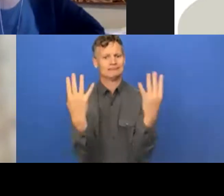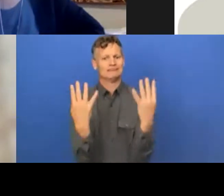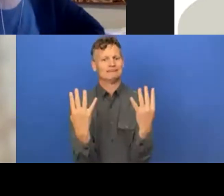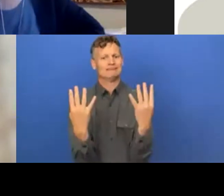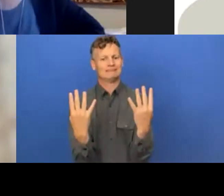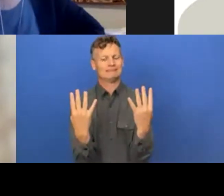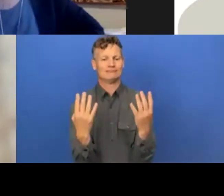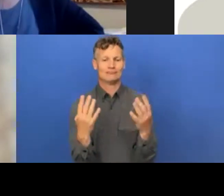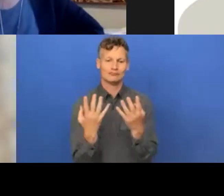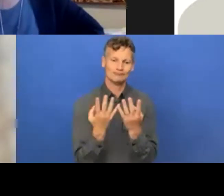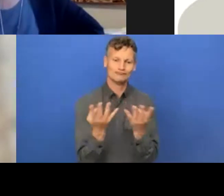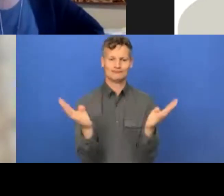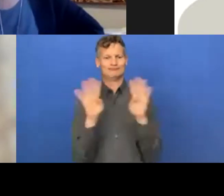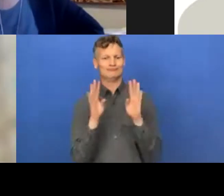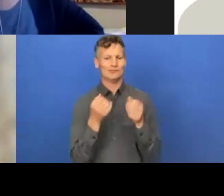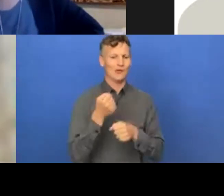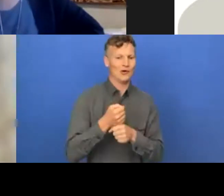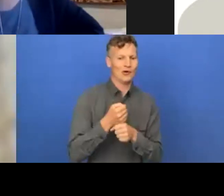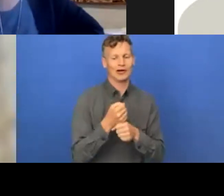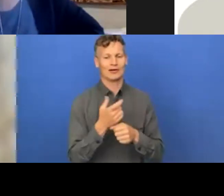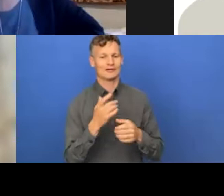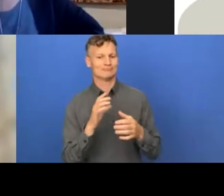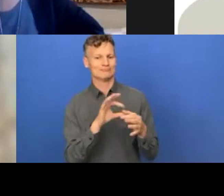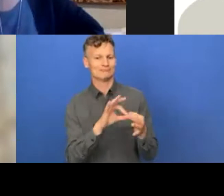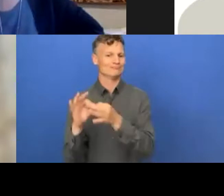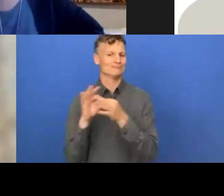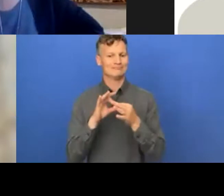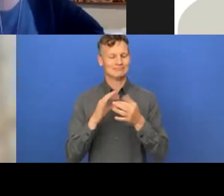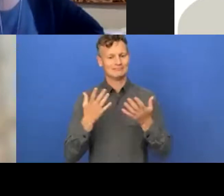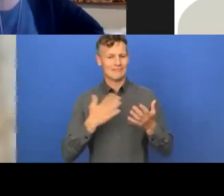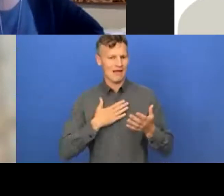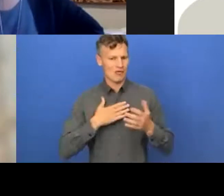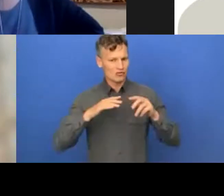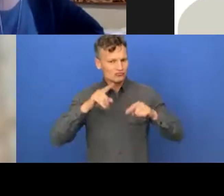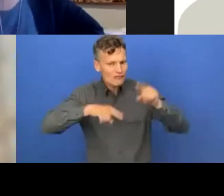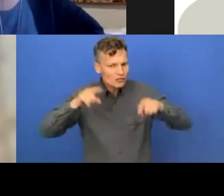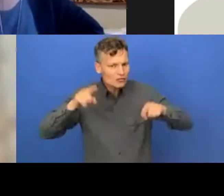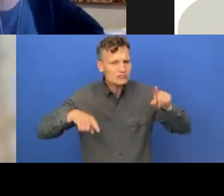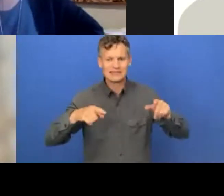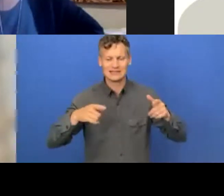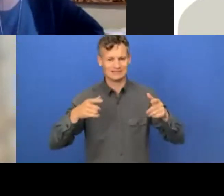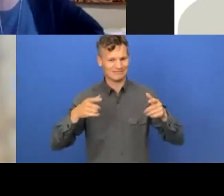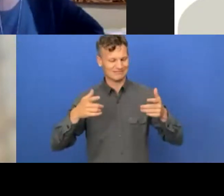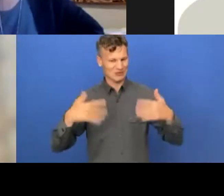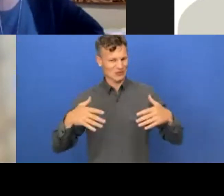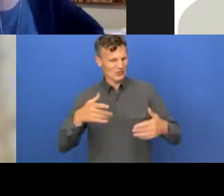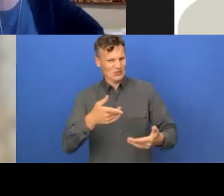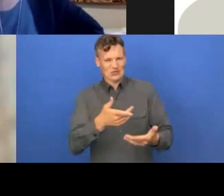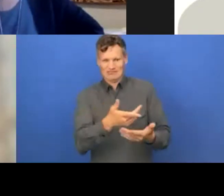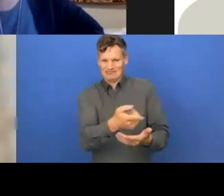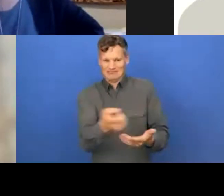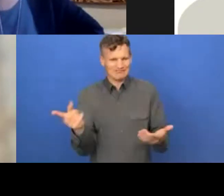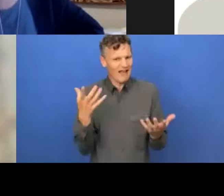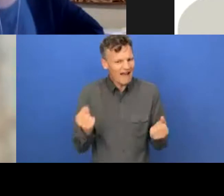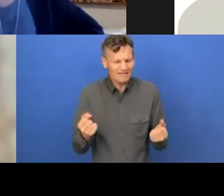understand the diversity of experience that this community possesses. So it's helping the research